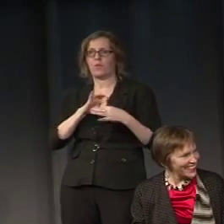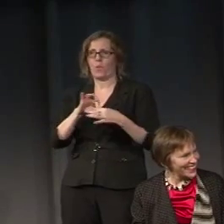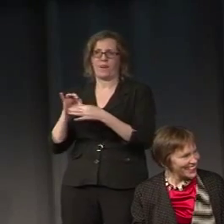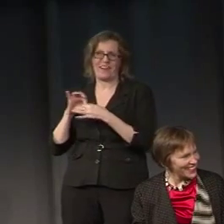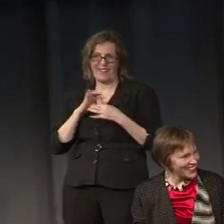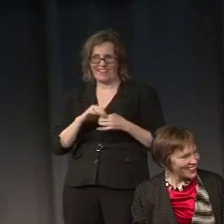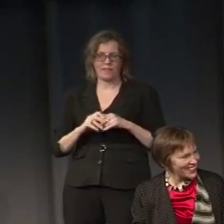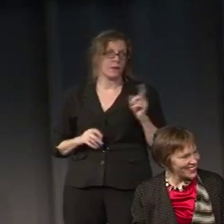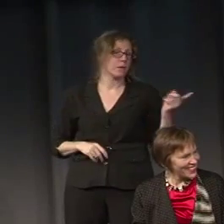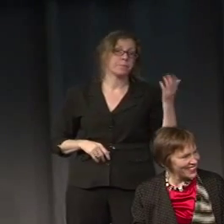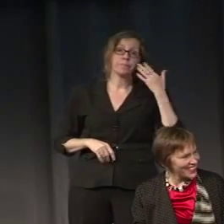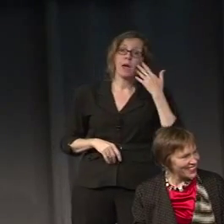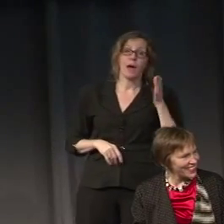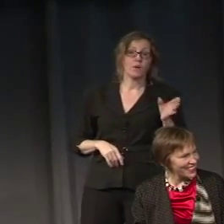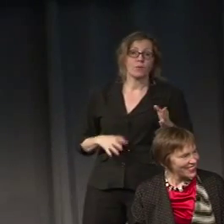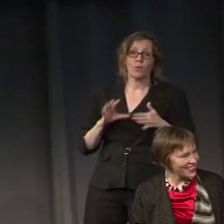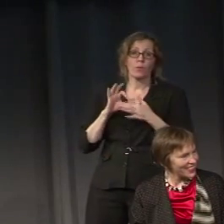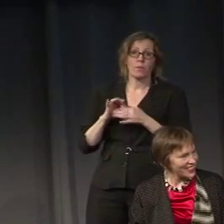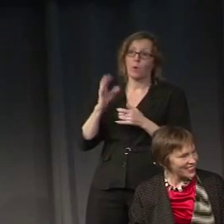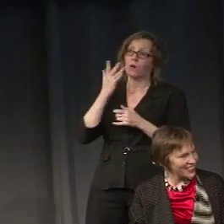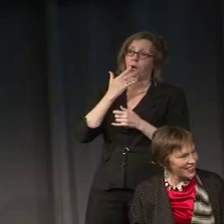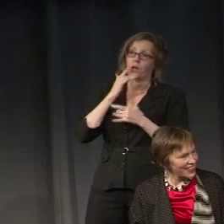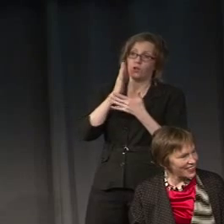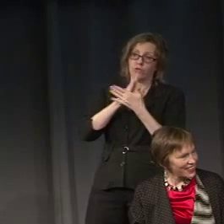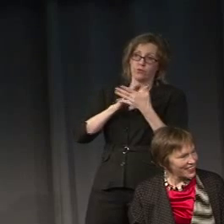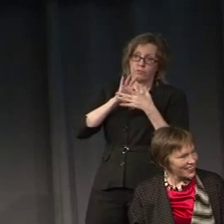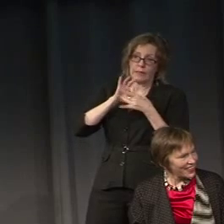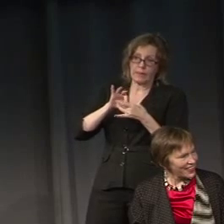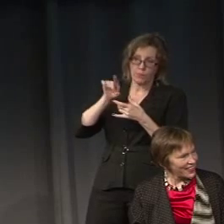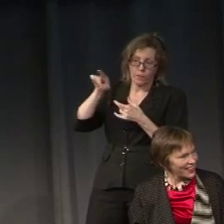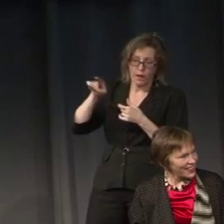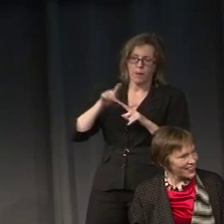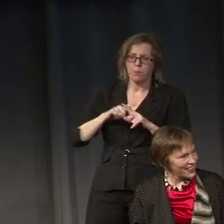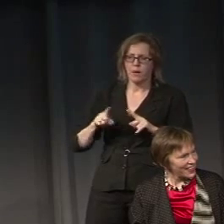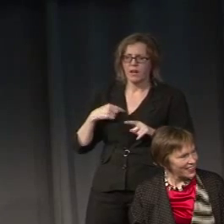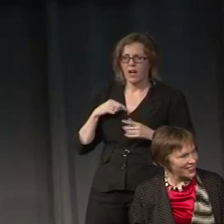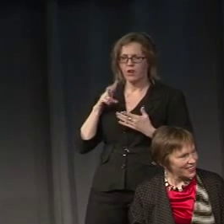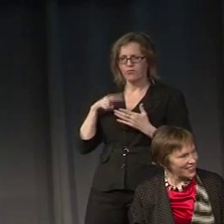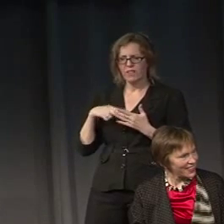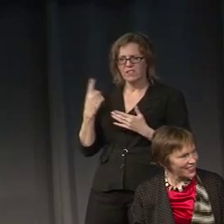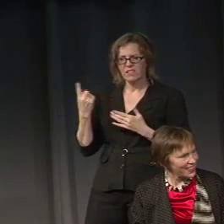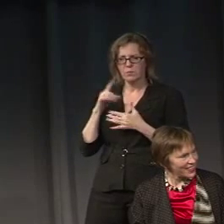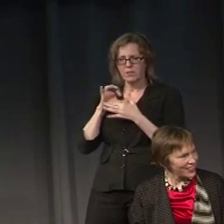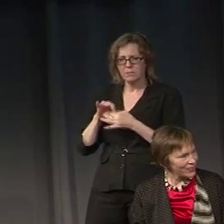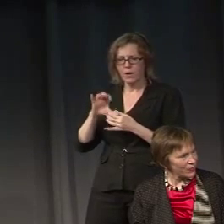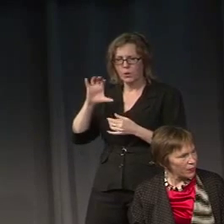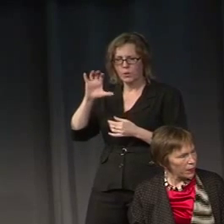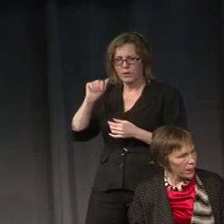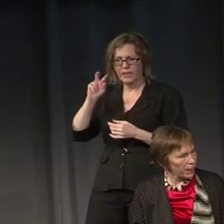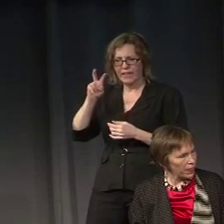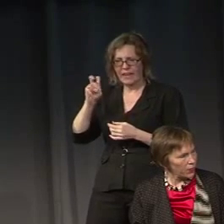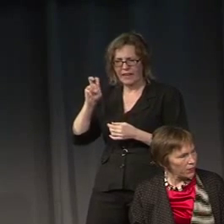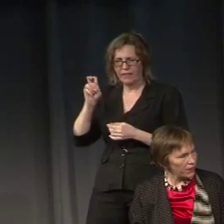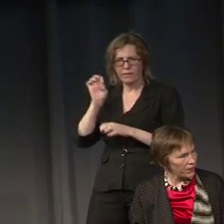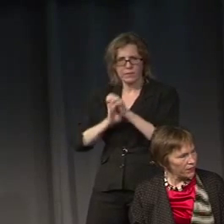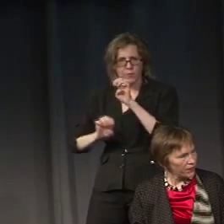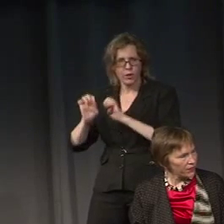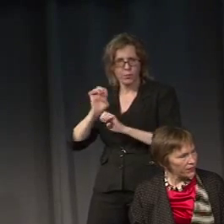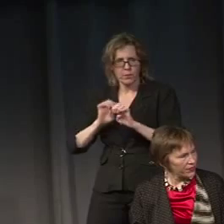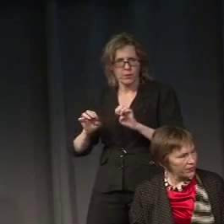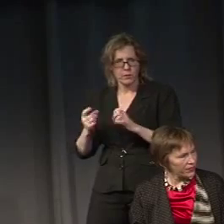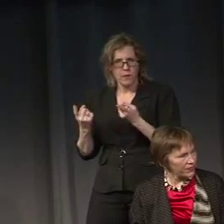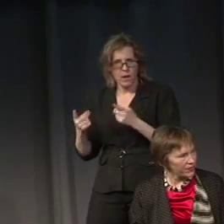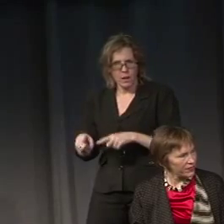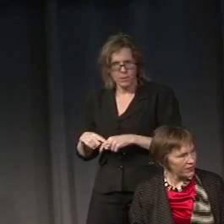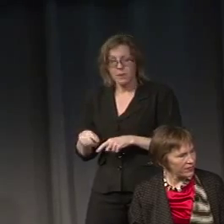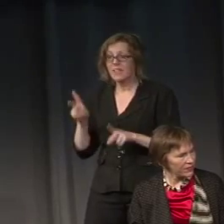really know about a color component to that, but I did recently read about some cave experiments wherein